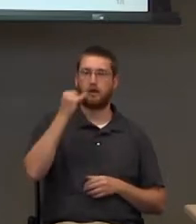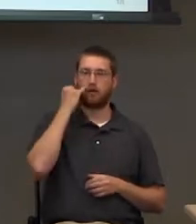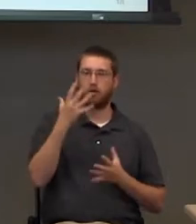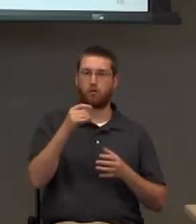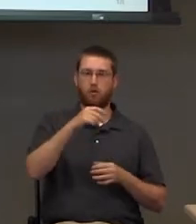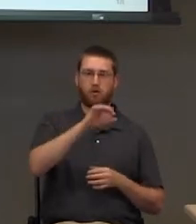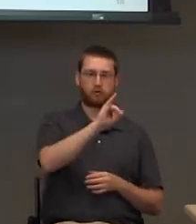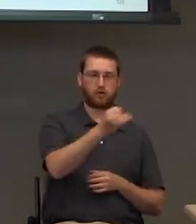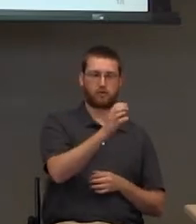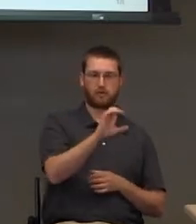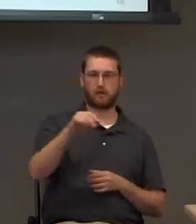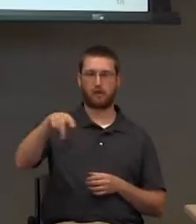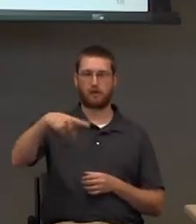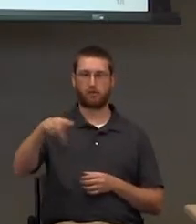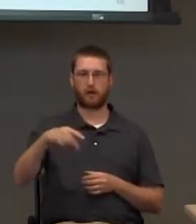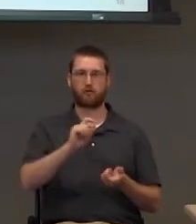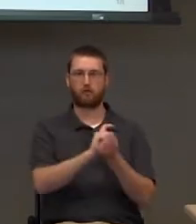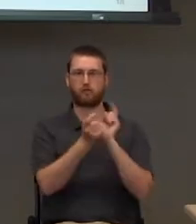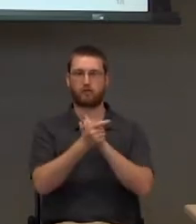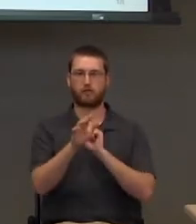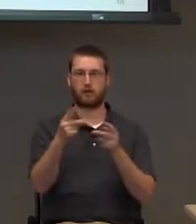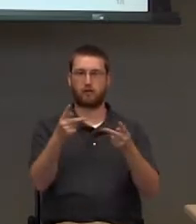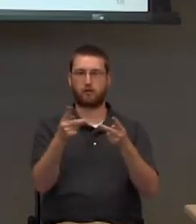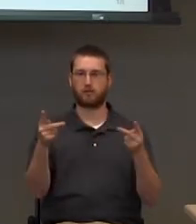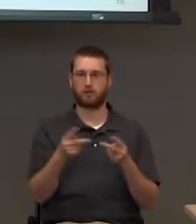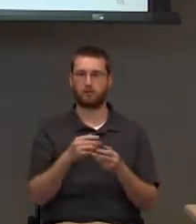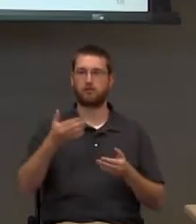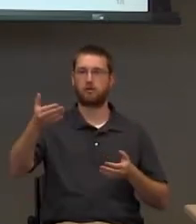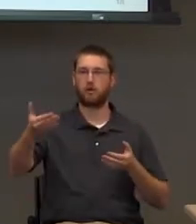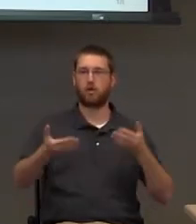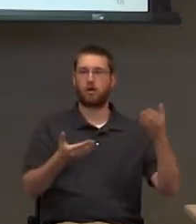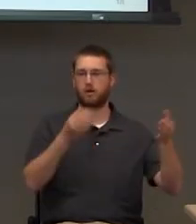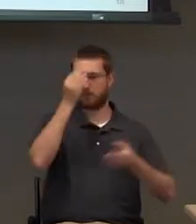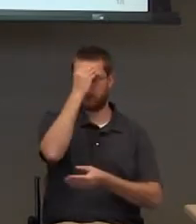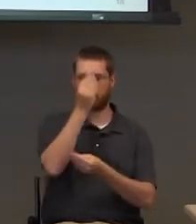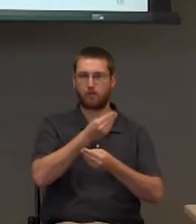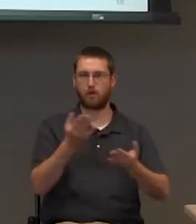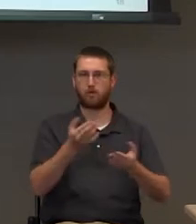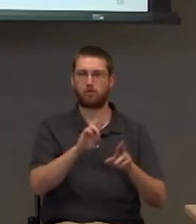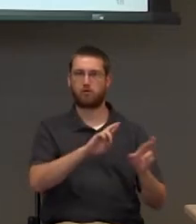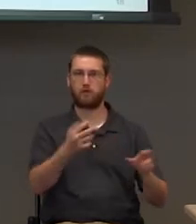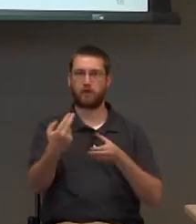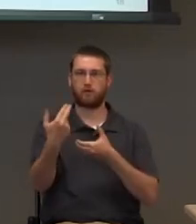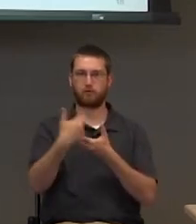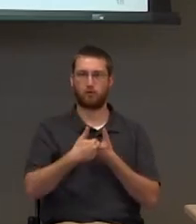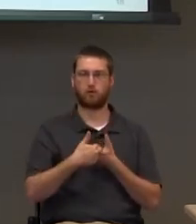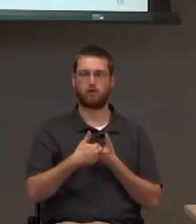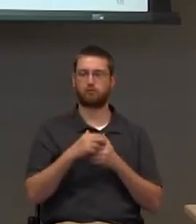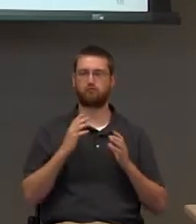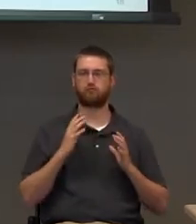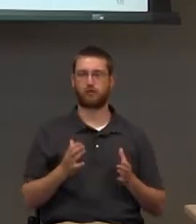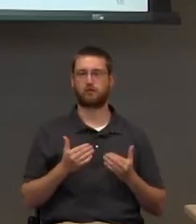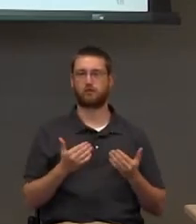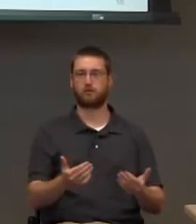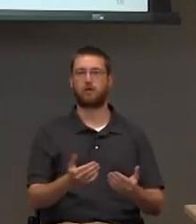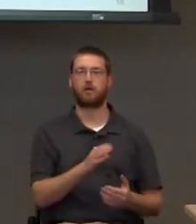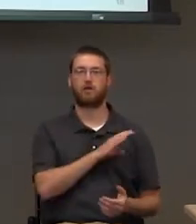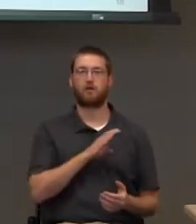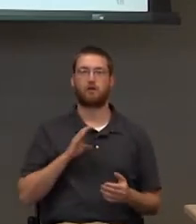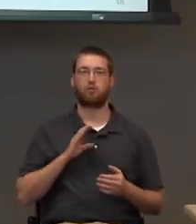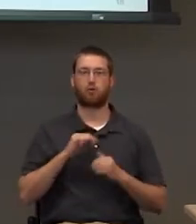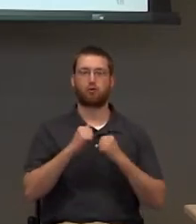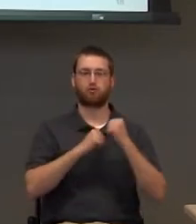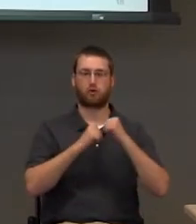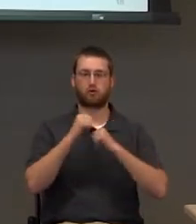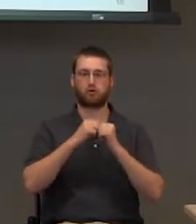to change their position, you have to let them know that they are welcome when they're ready to join. And I think and you'll see in terms of the board structure of how I